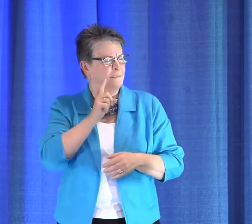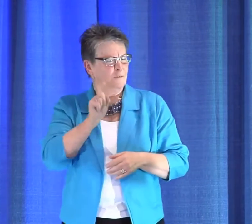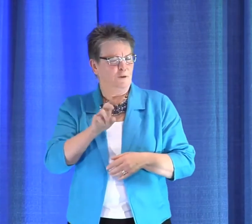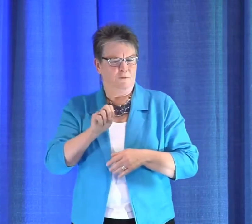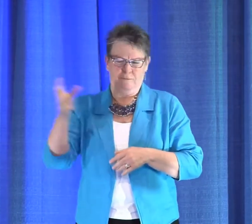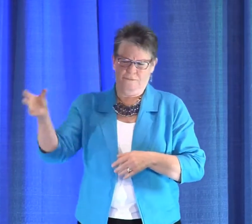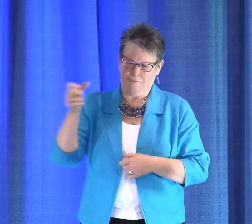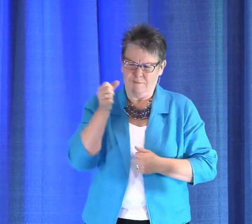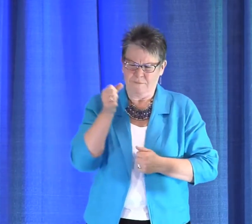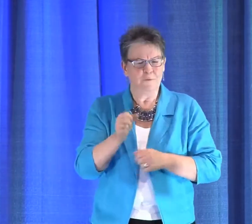culture for that.